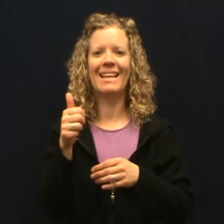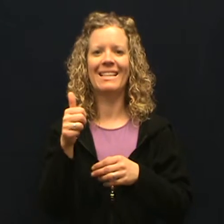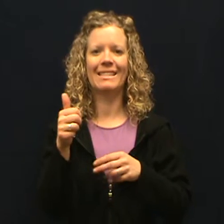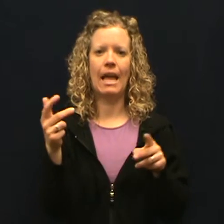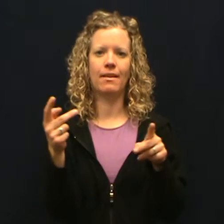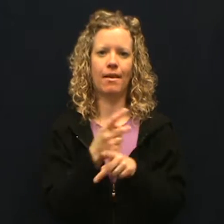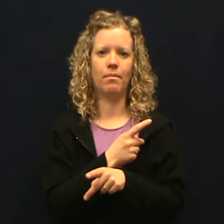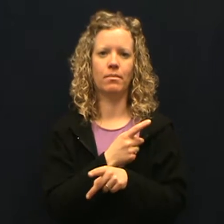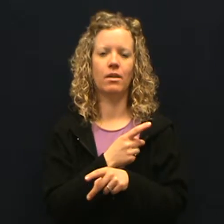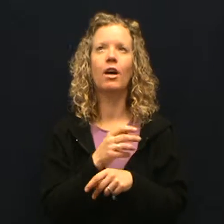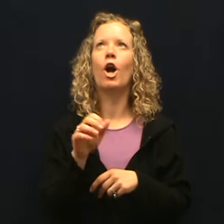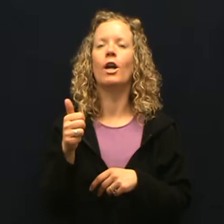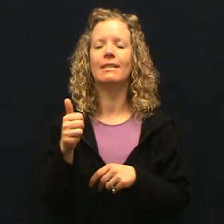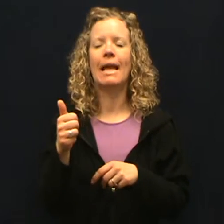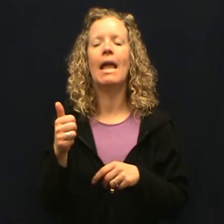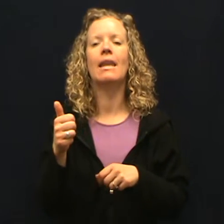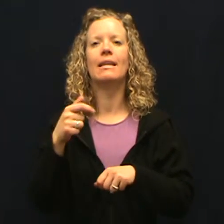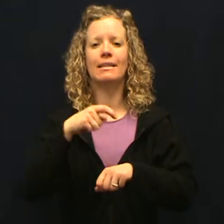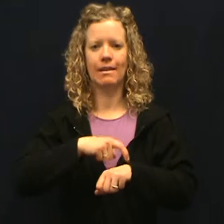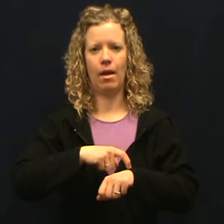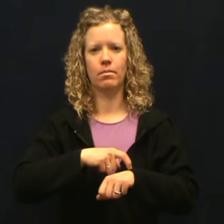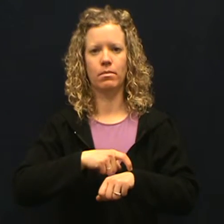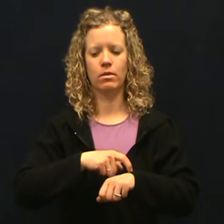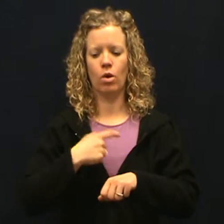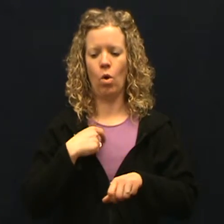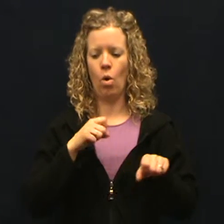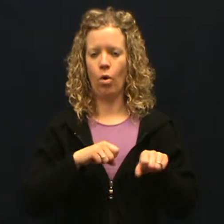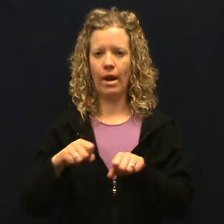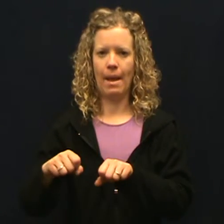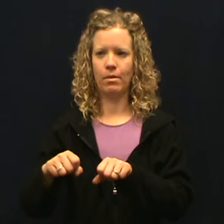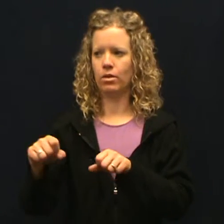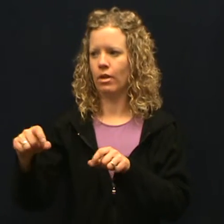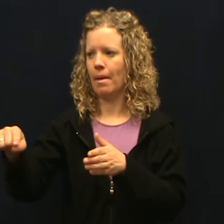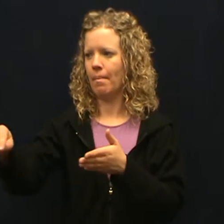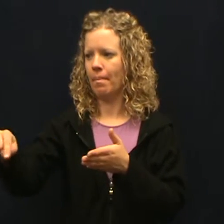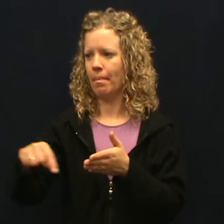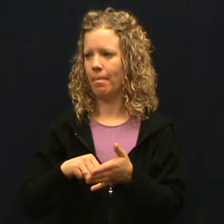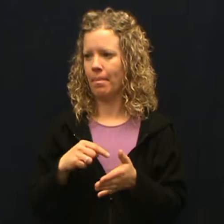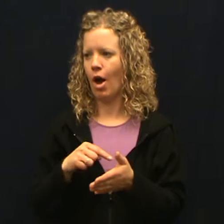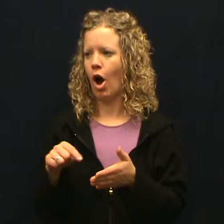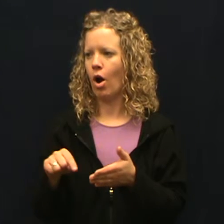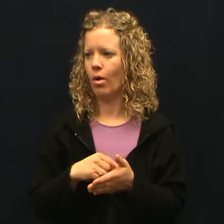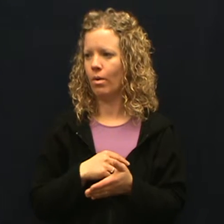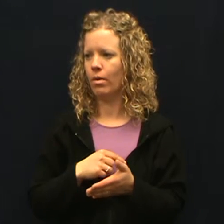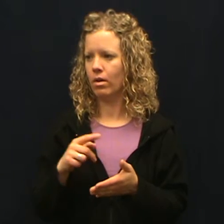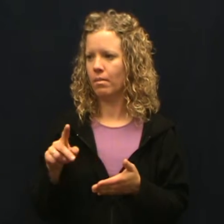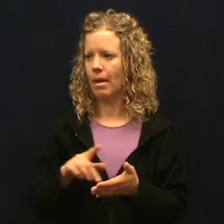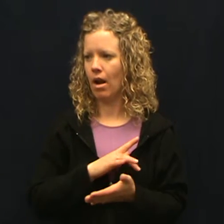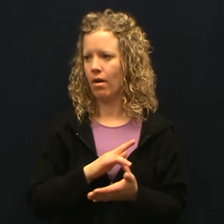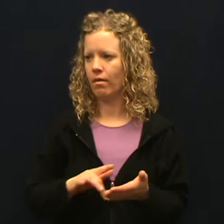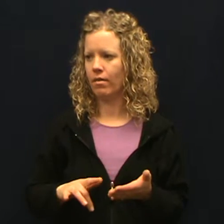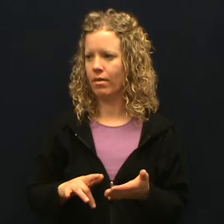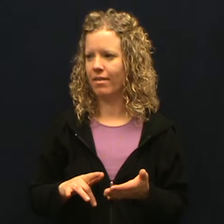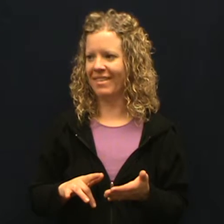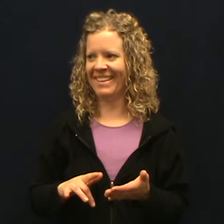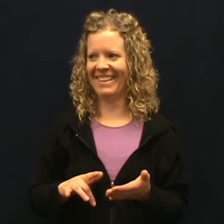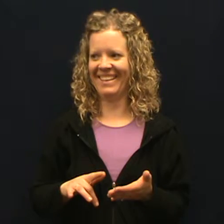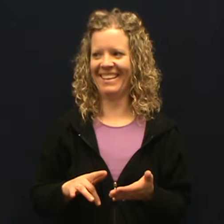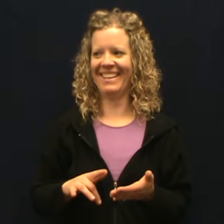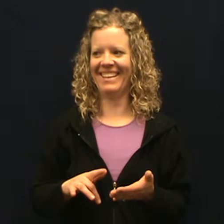we collected our average receivables balance 10 times during the year. Well, I want to know, how does